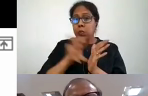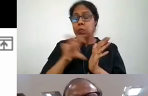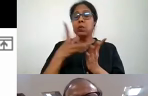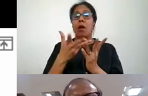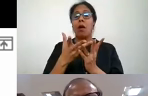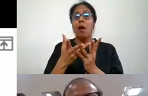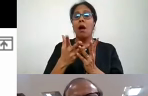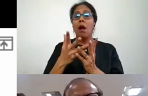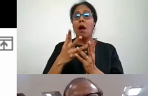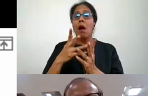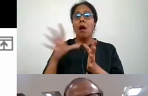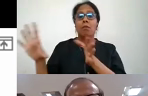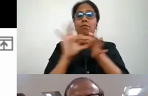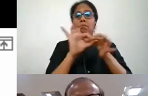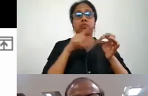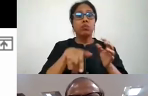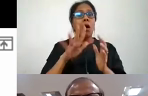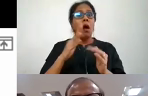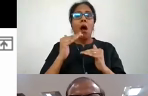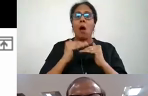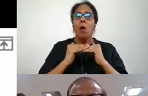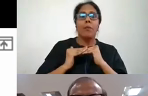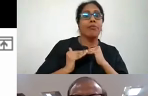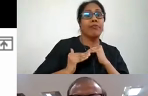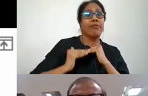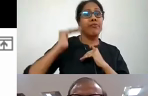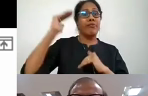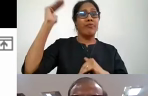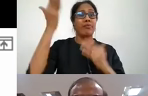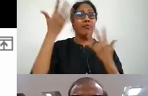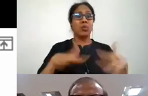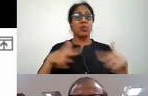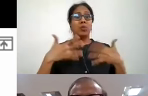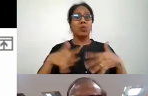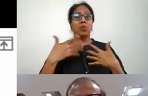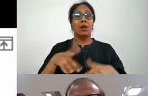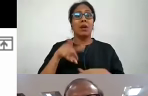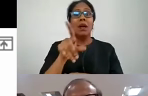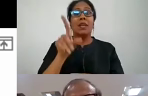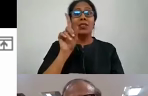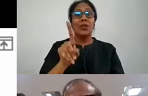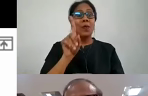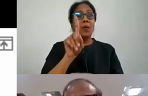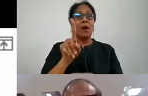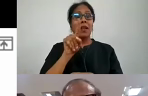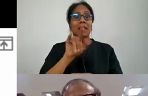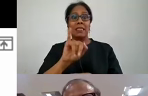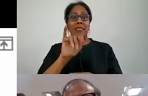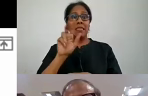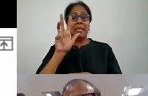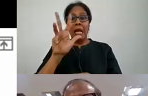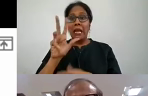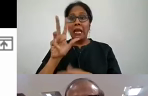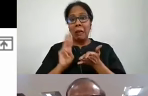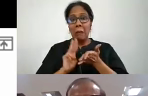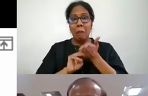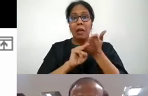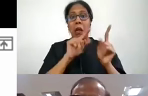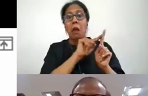fourfold from 169 million in 2018 to 628 million by 2023. Parallelly, the Wi-Fi